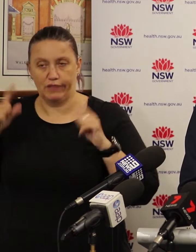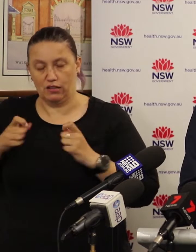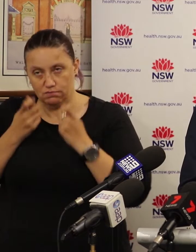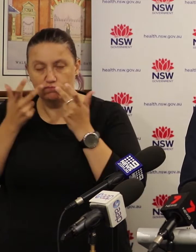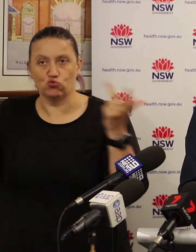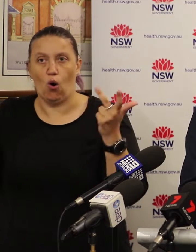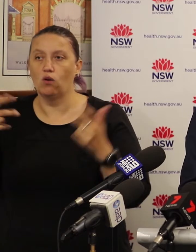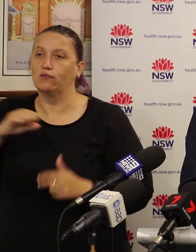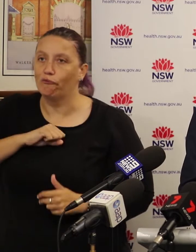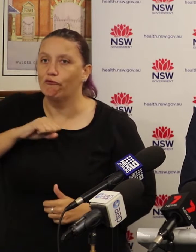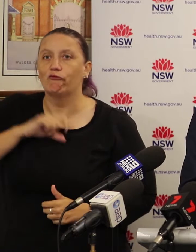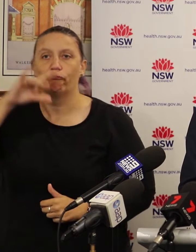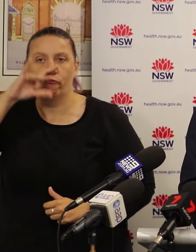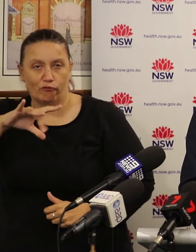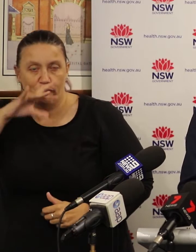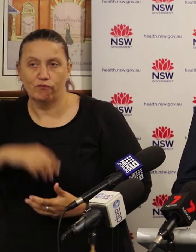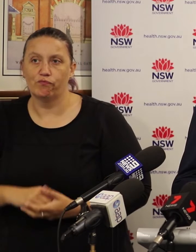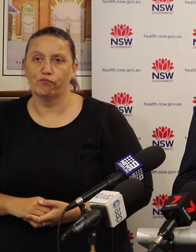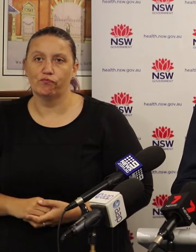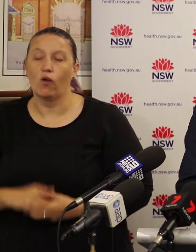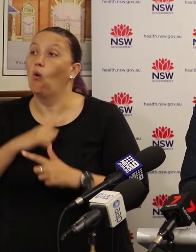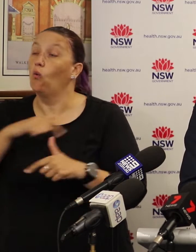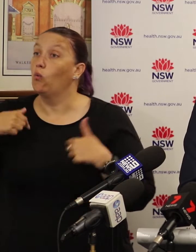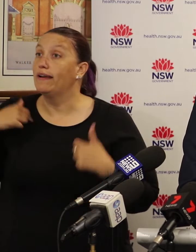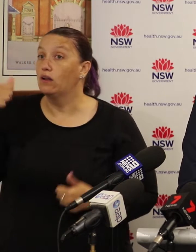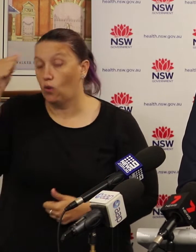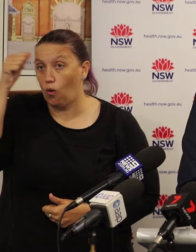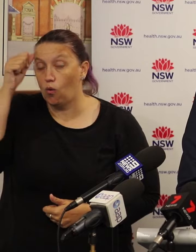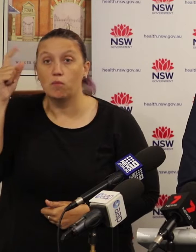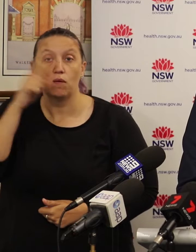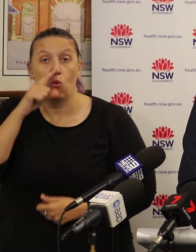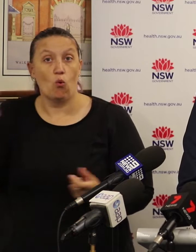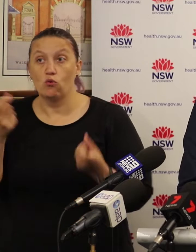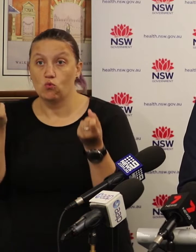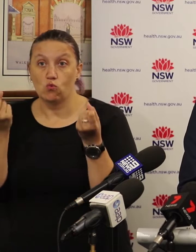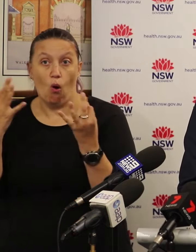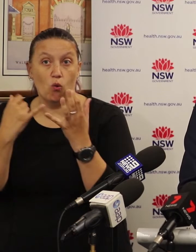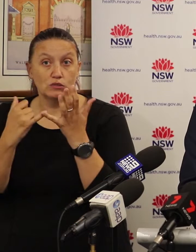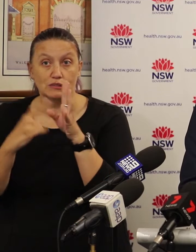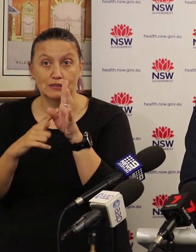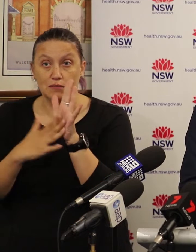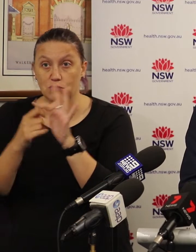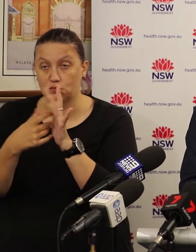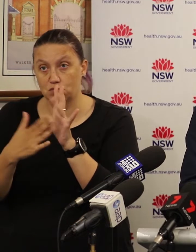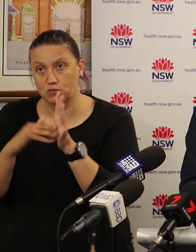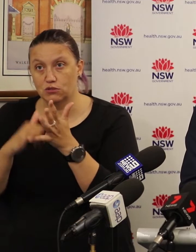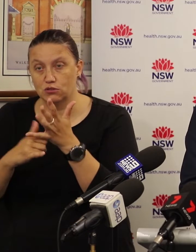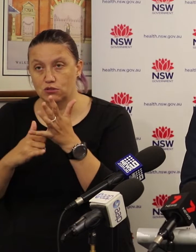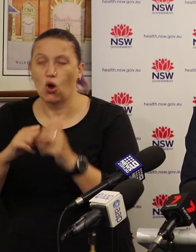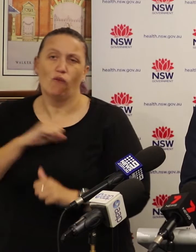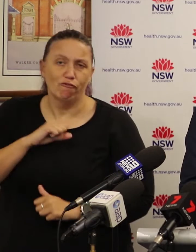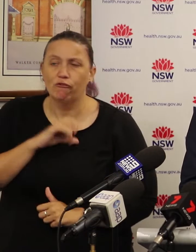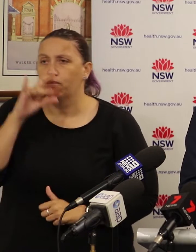people who are asymptomatic, that is, they have no symptoms, we have accepted that there's a period of somewhere between